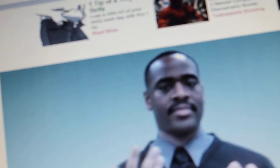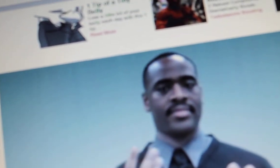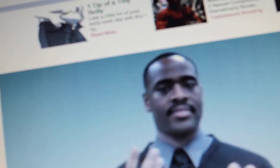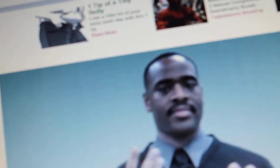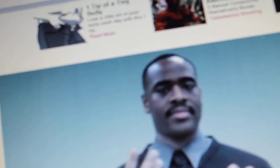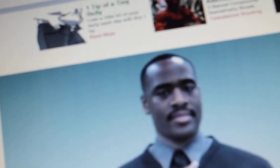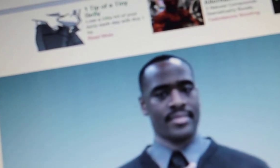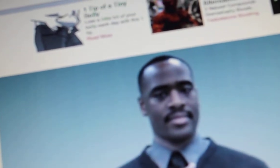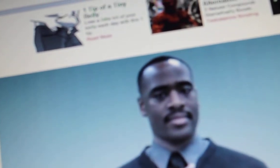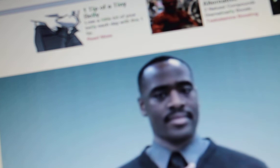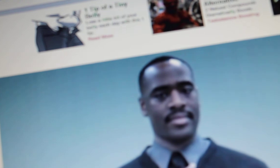There were